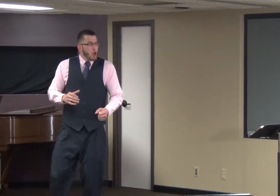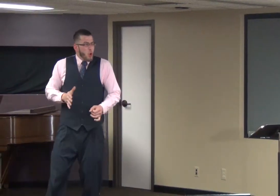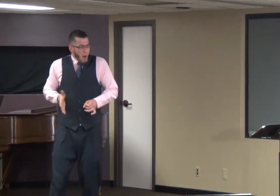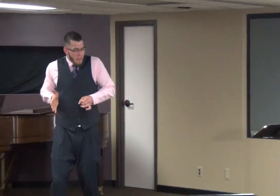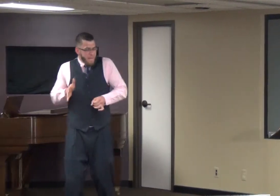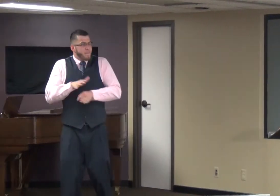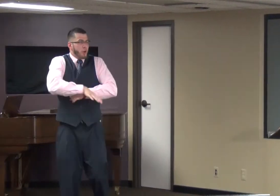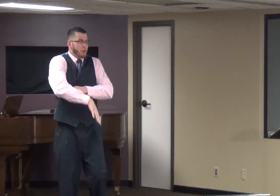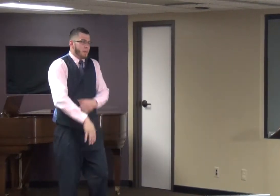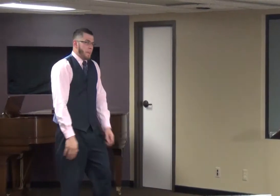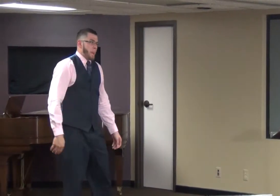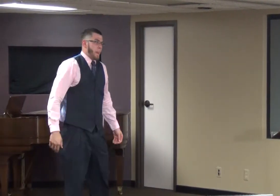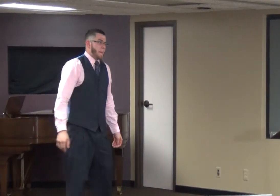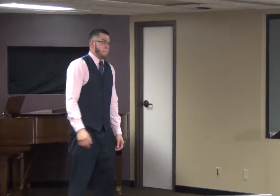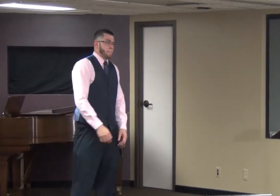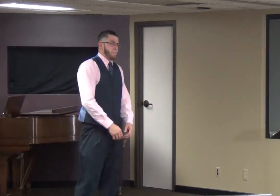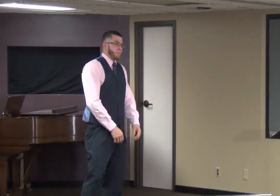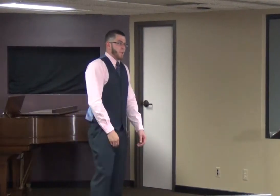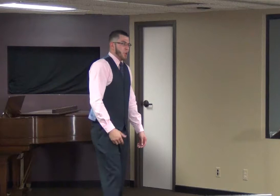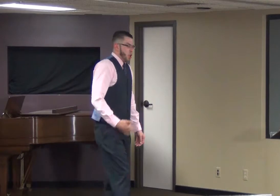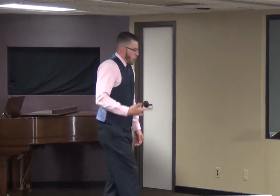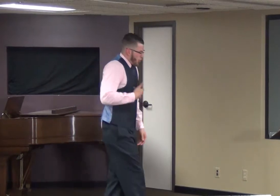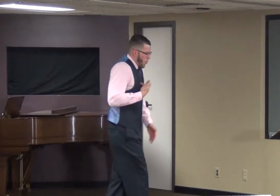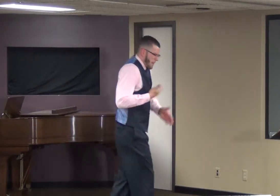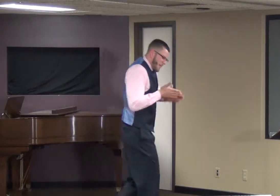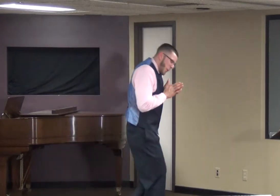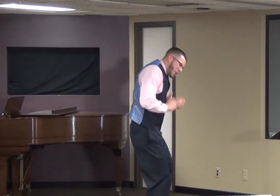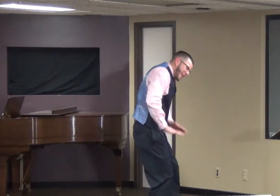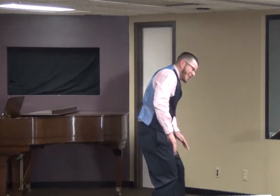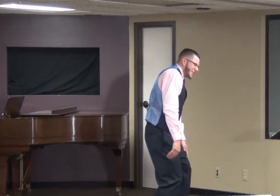You want to be full? You want to feel peace?